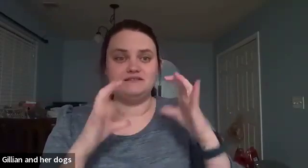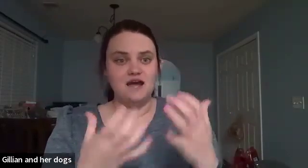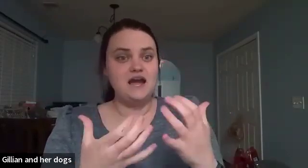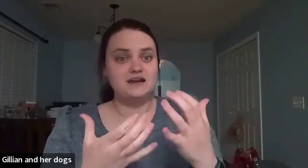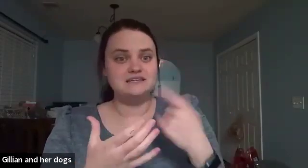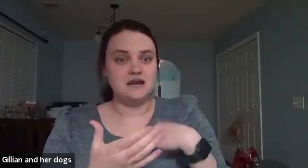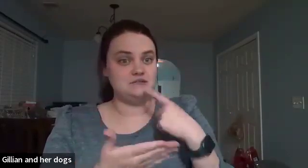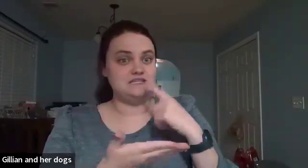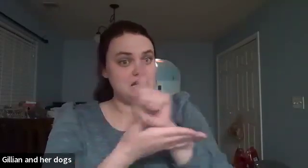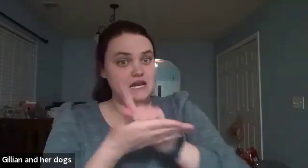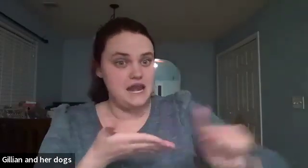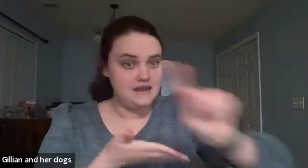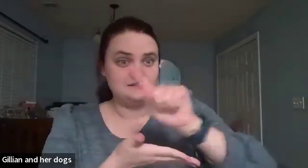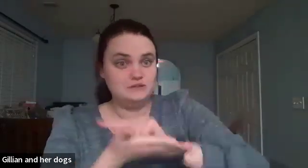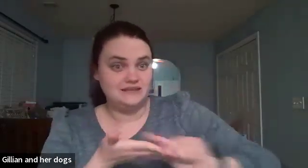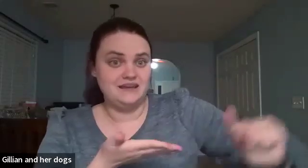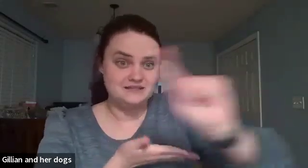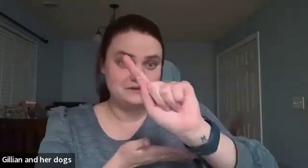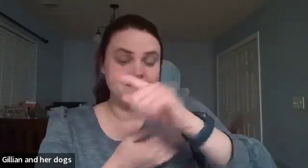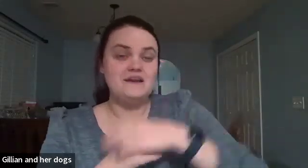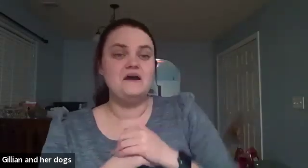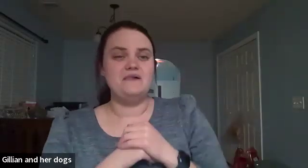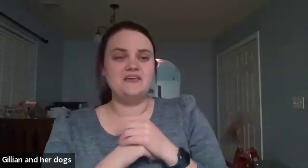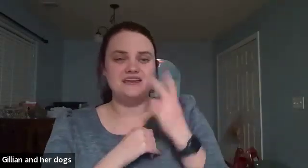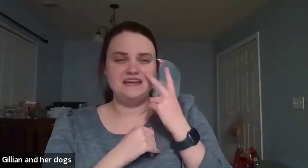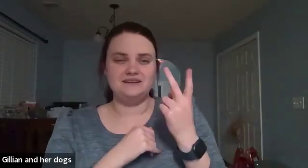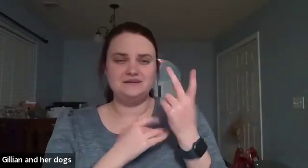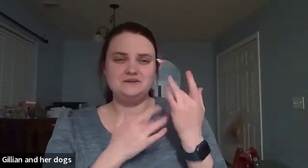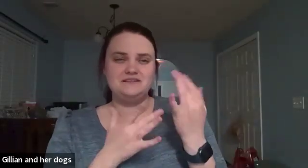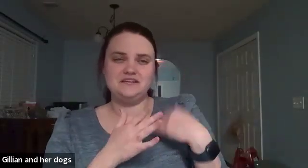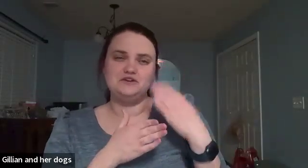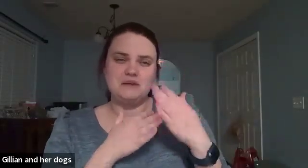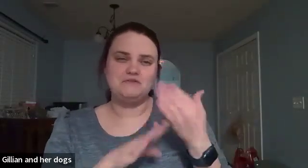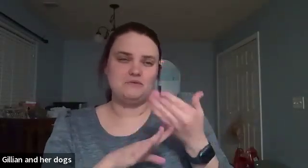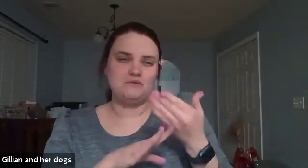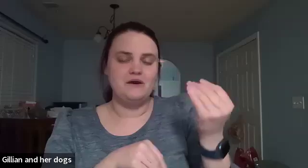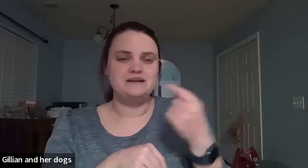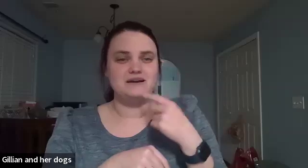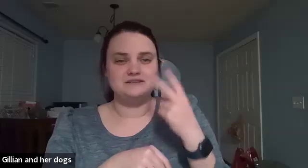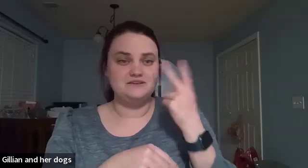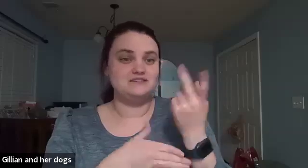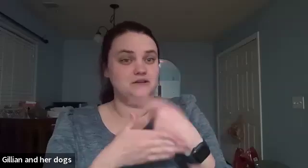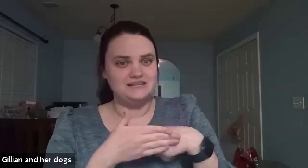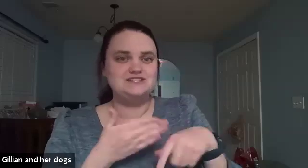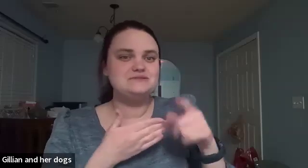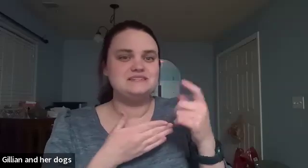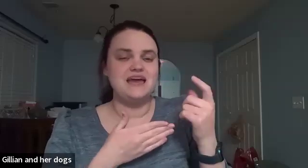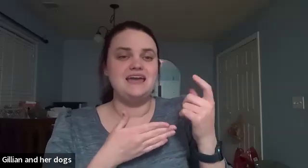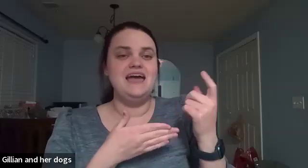this class and I would say next week, next week. And then typically like, right before we go, I say, I'll see you guys all next Tuesday.